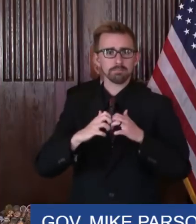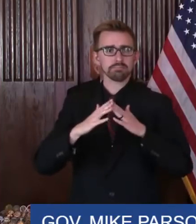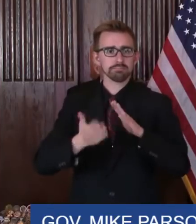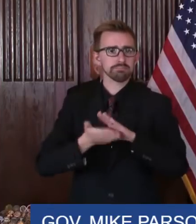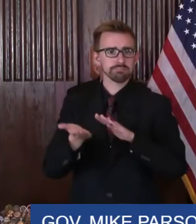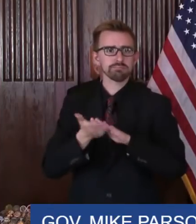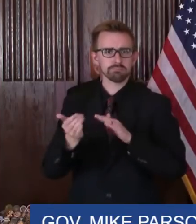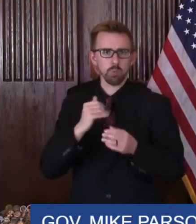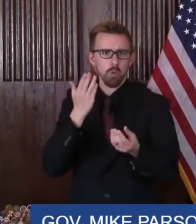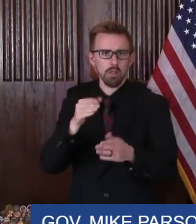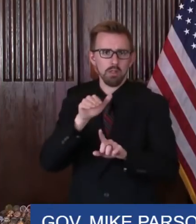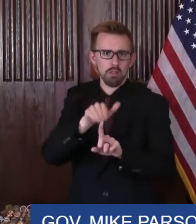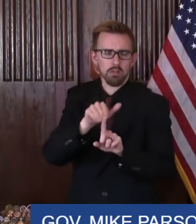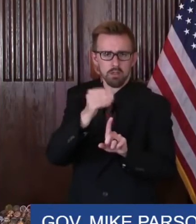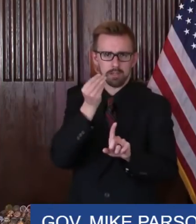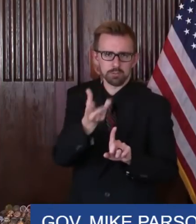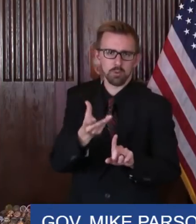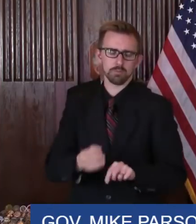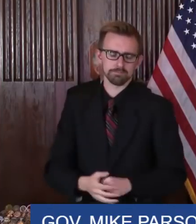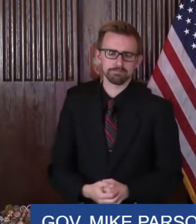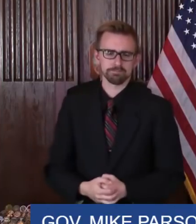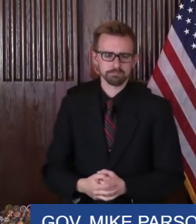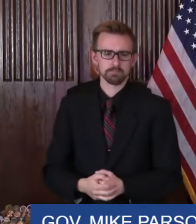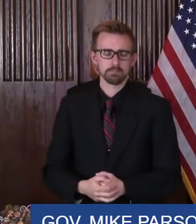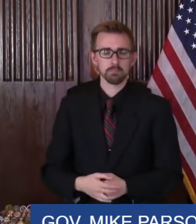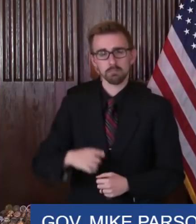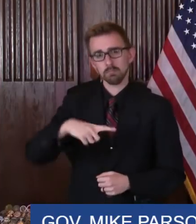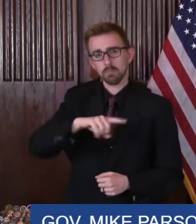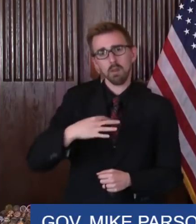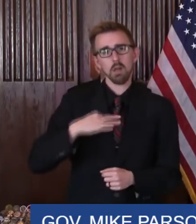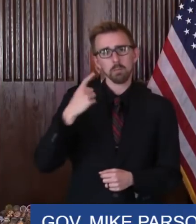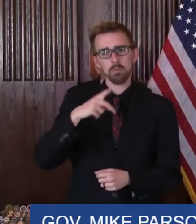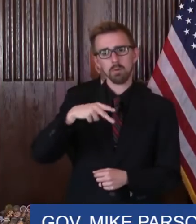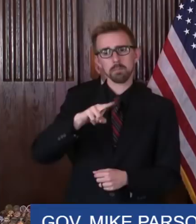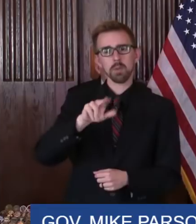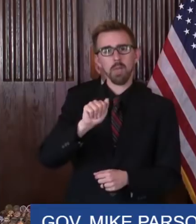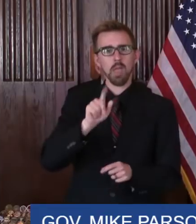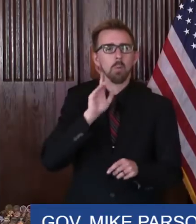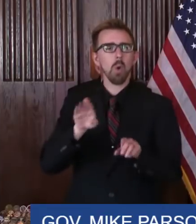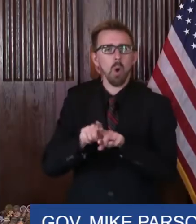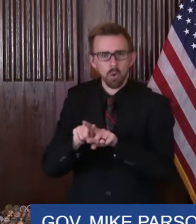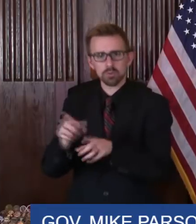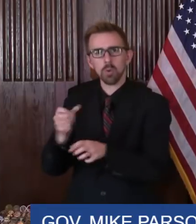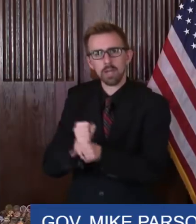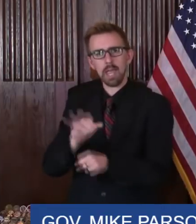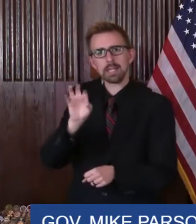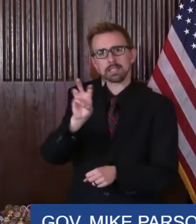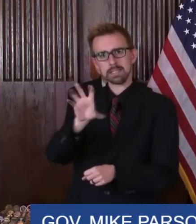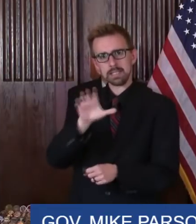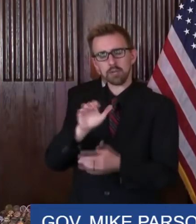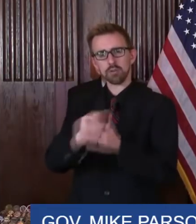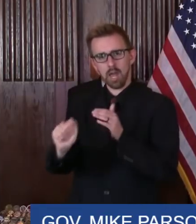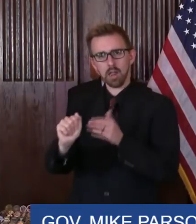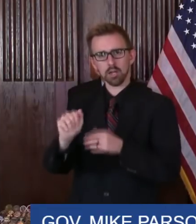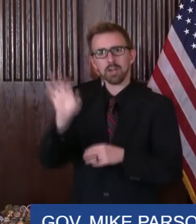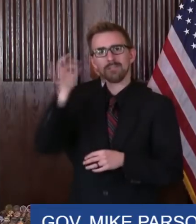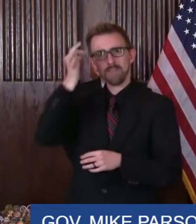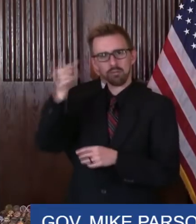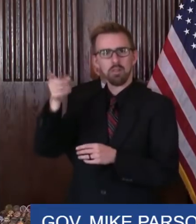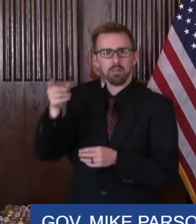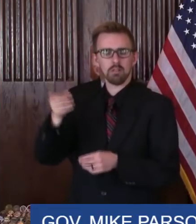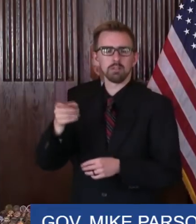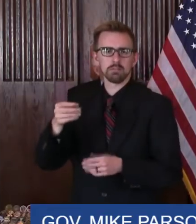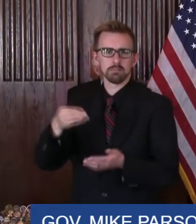running. Individuals who are eligible for PUA will also receive the $600 federal supplement, and this